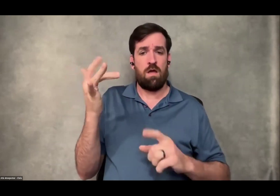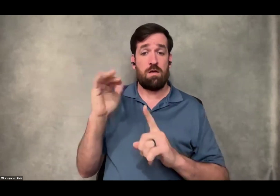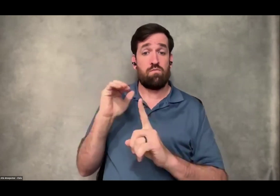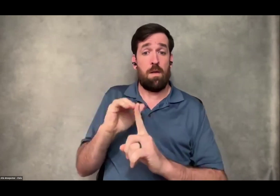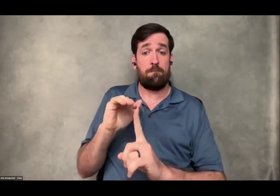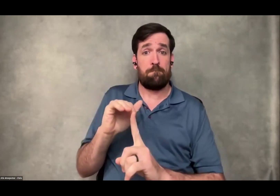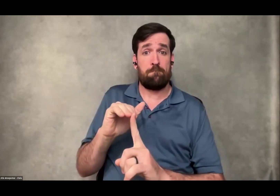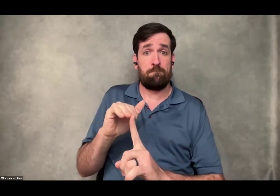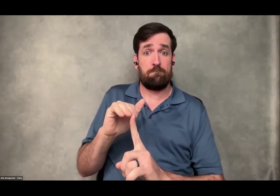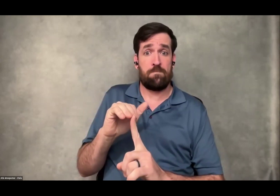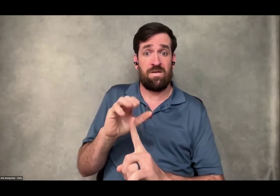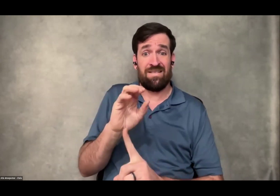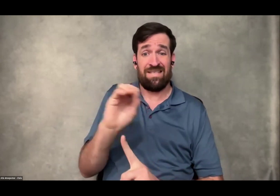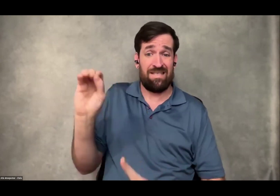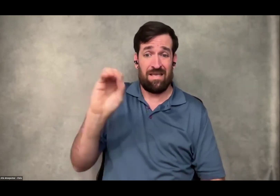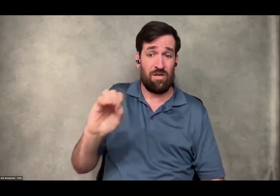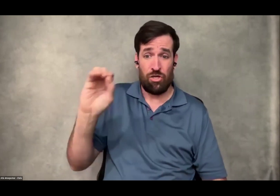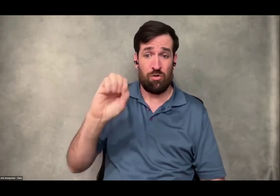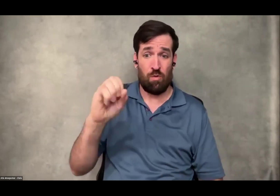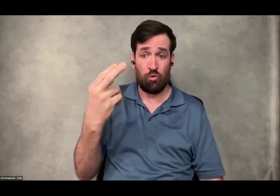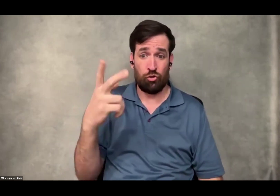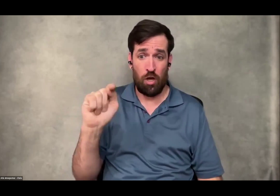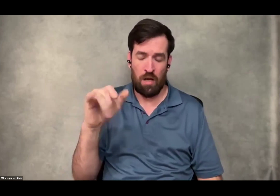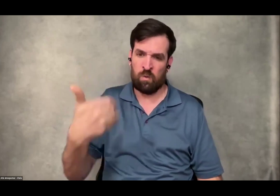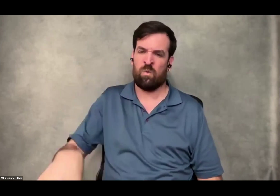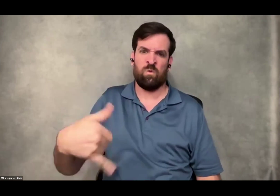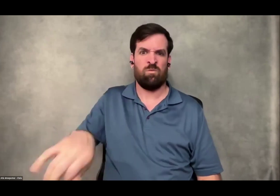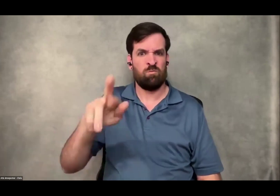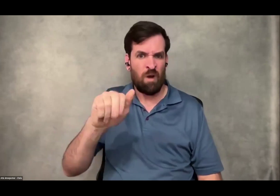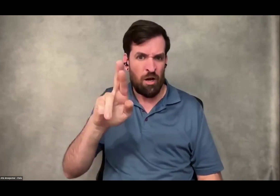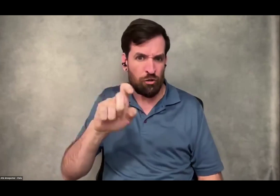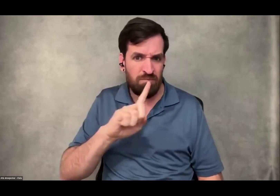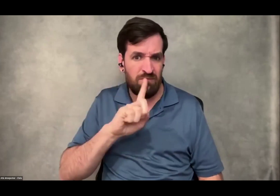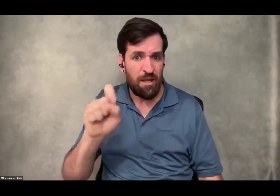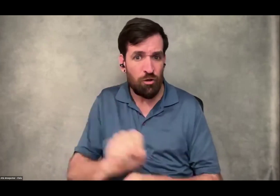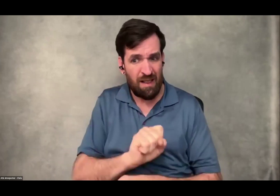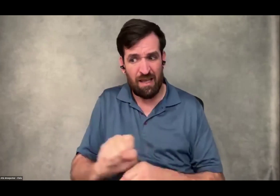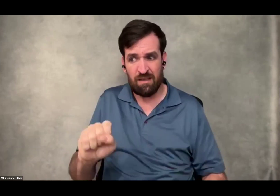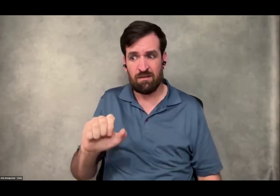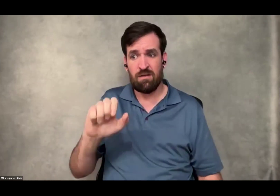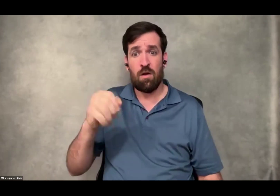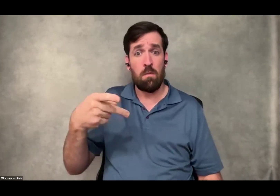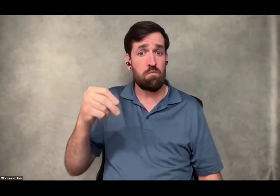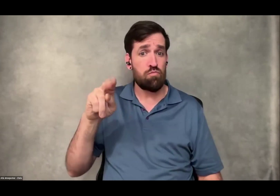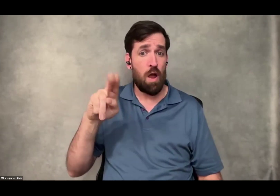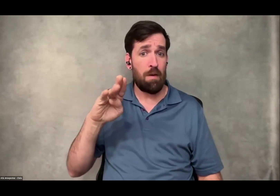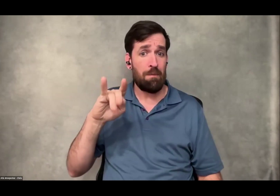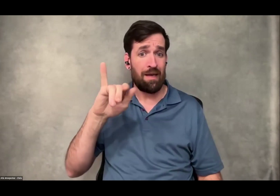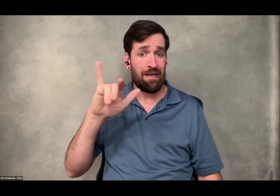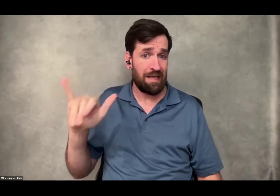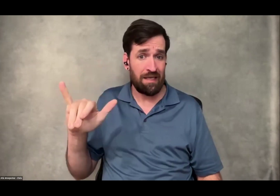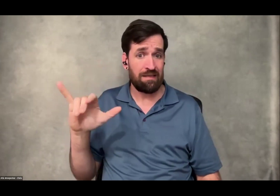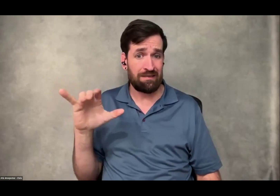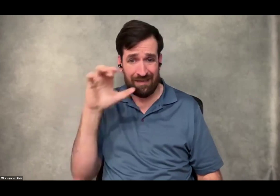prompting zero shot is so rare, because it's literally probabilistically guessing every single